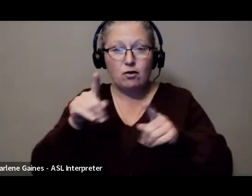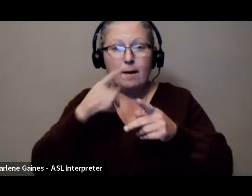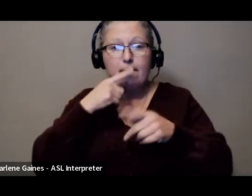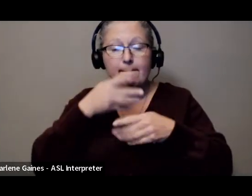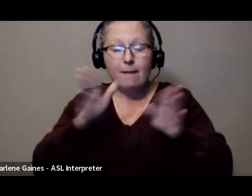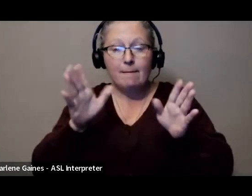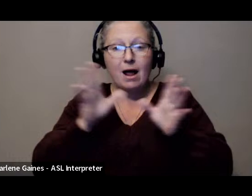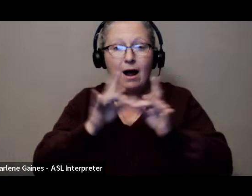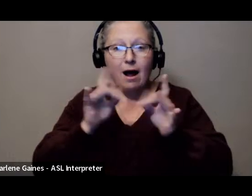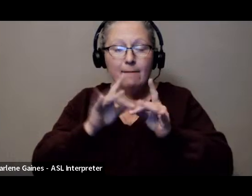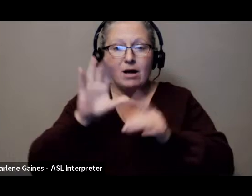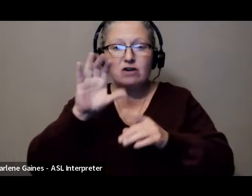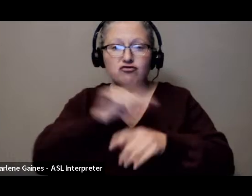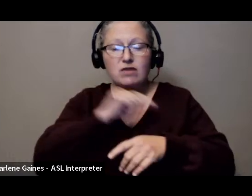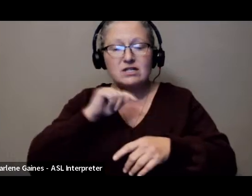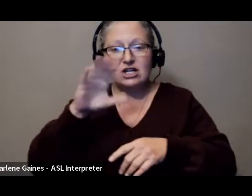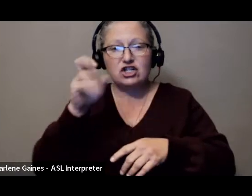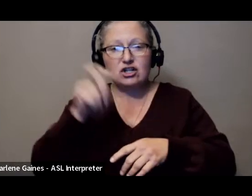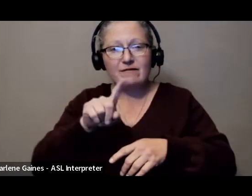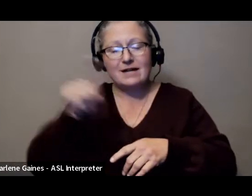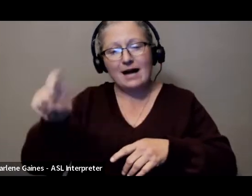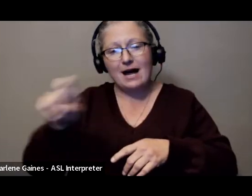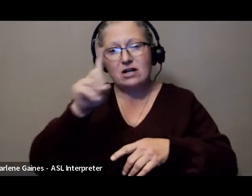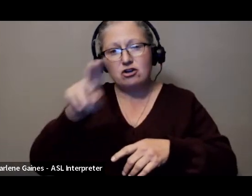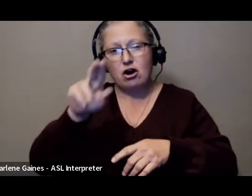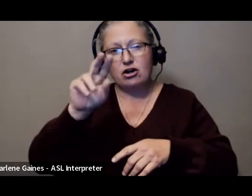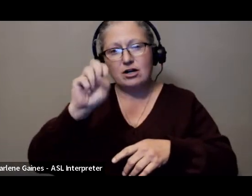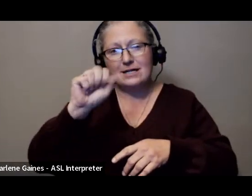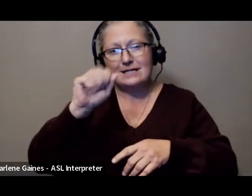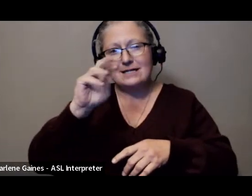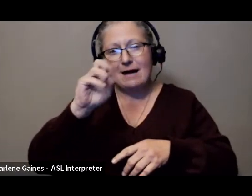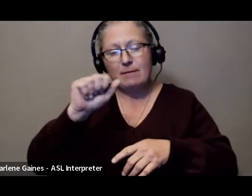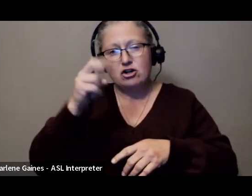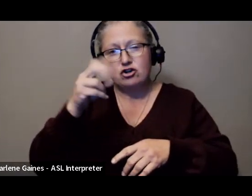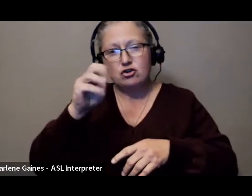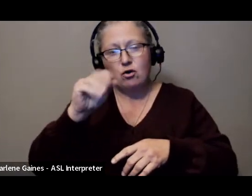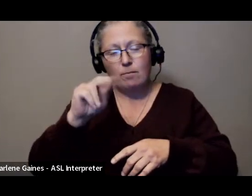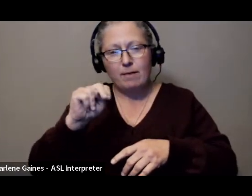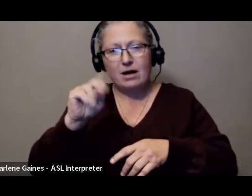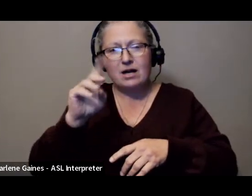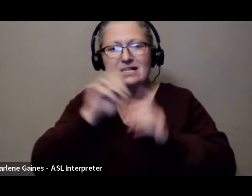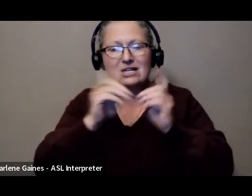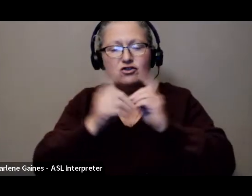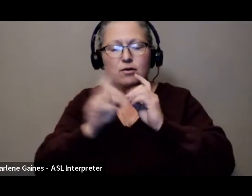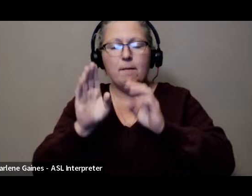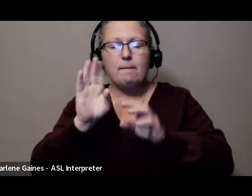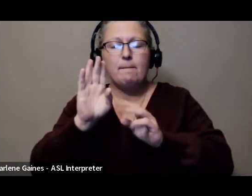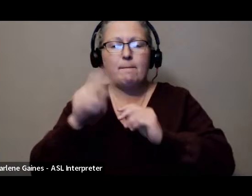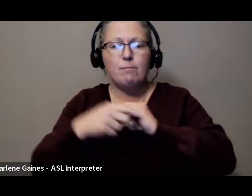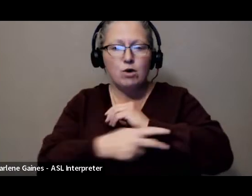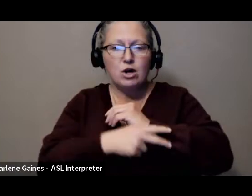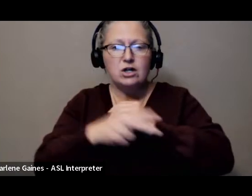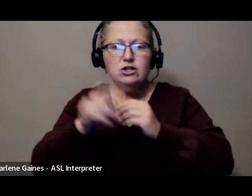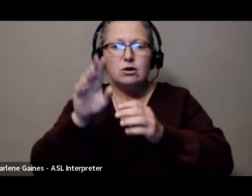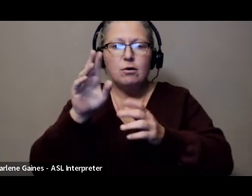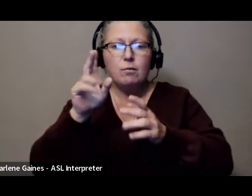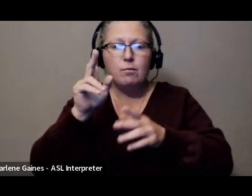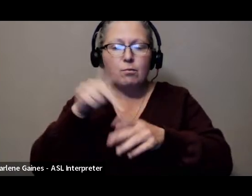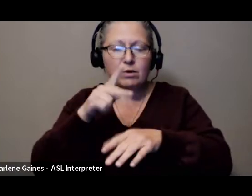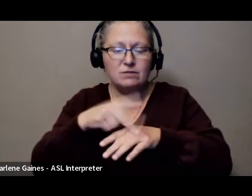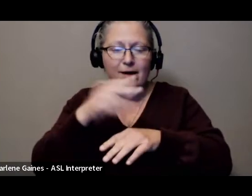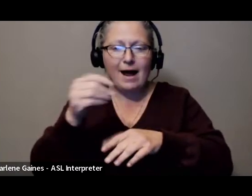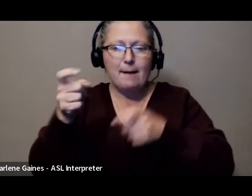comment, Trustee Chavez asked Dr. Samia Showman, the district's Bridge School principal and manager of